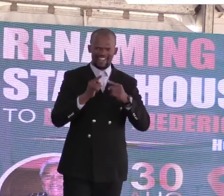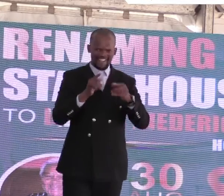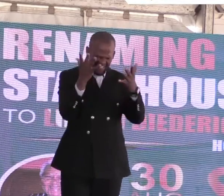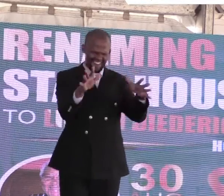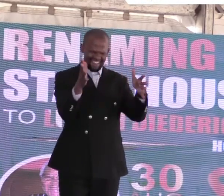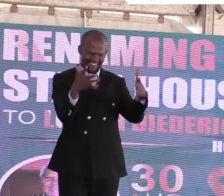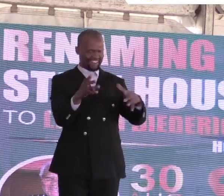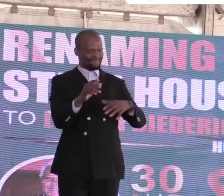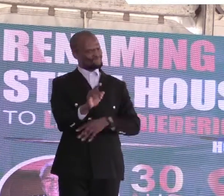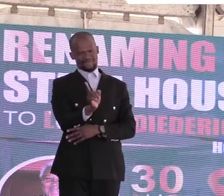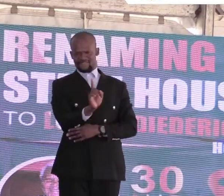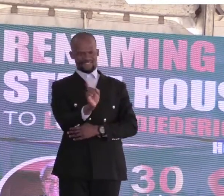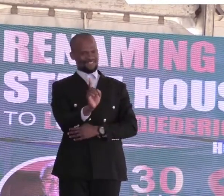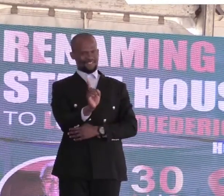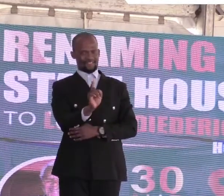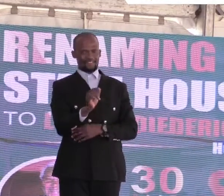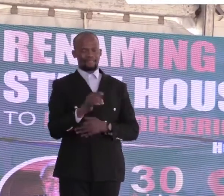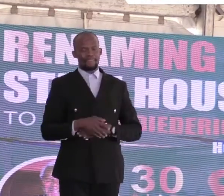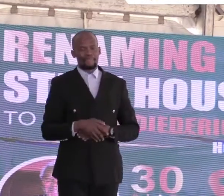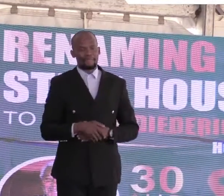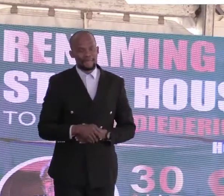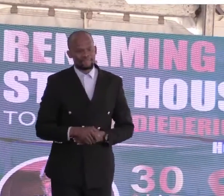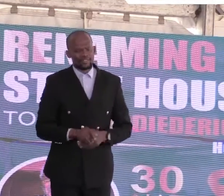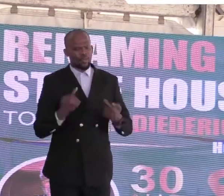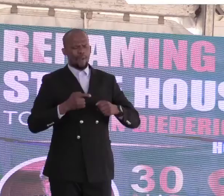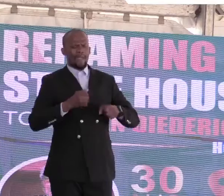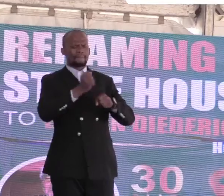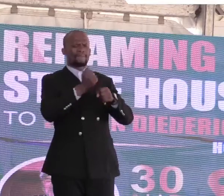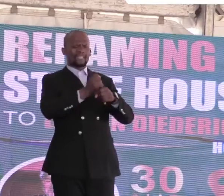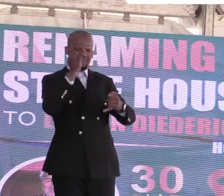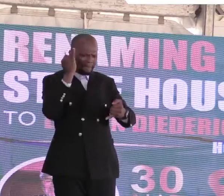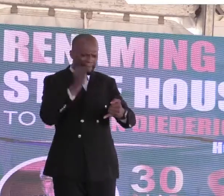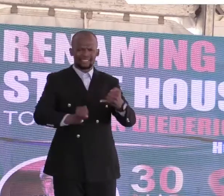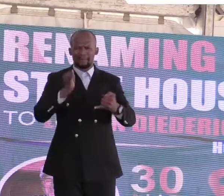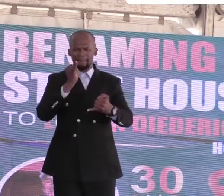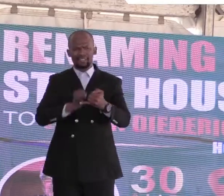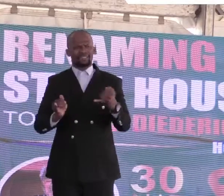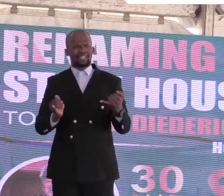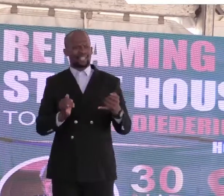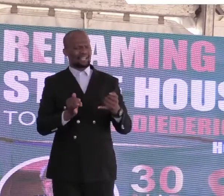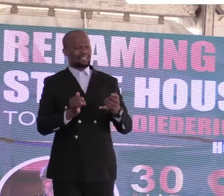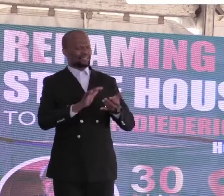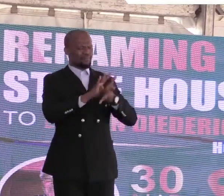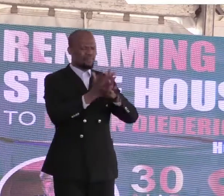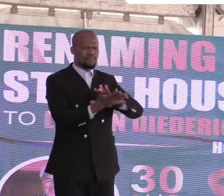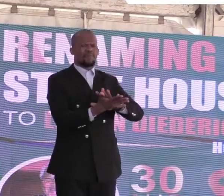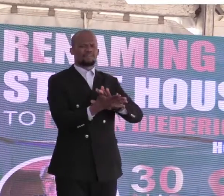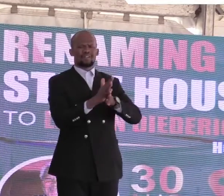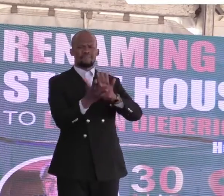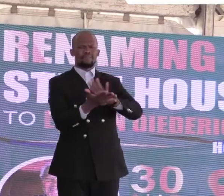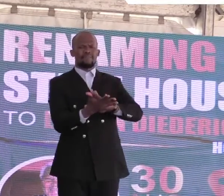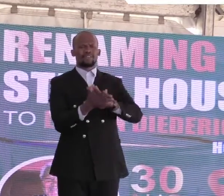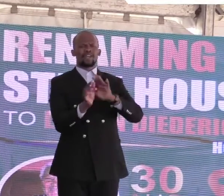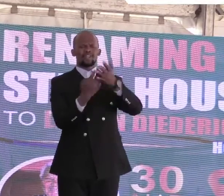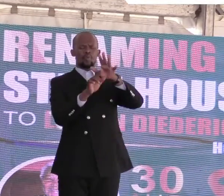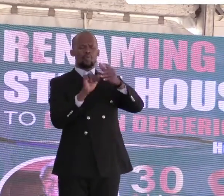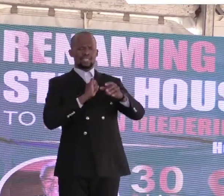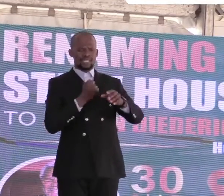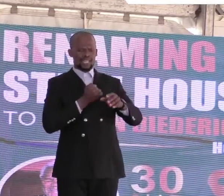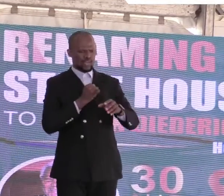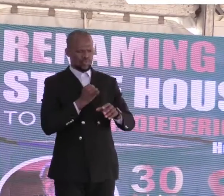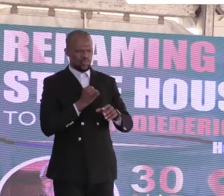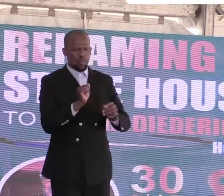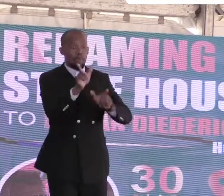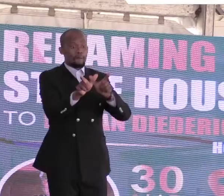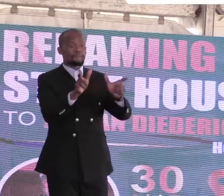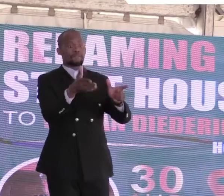ulufeza. We have also made terrible mistakes that have injured our reputation in the eyes of our stalwarts